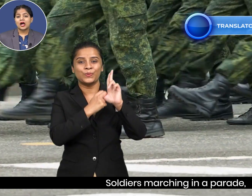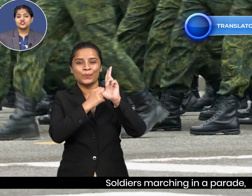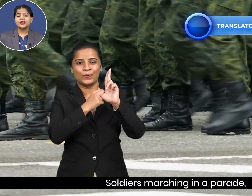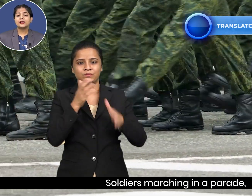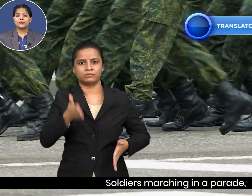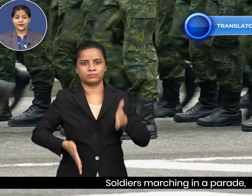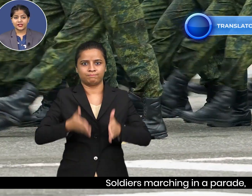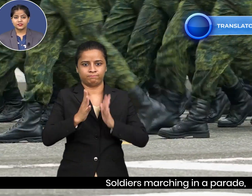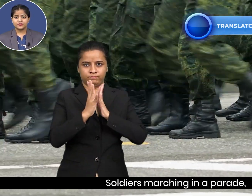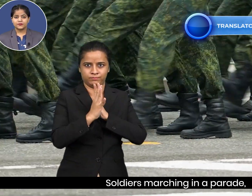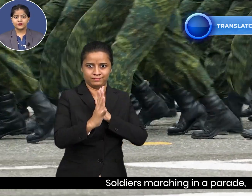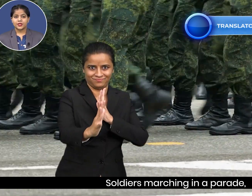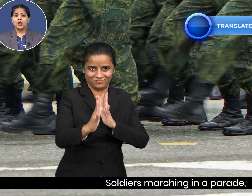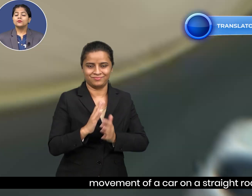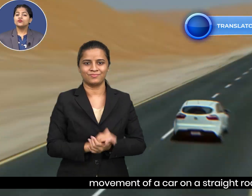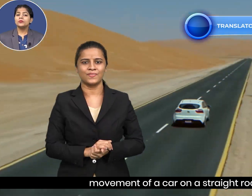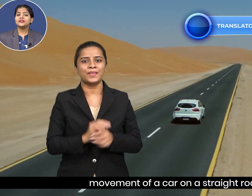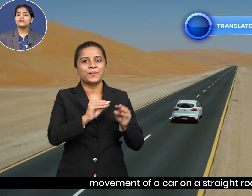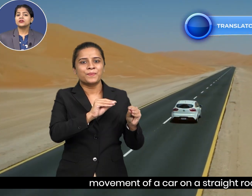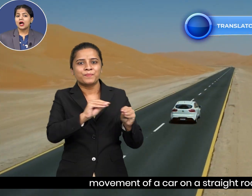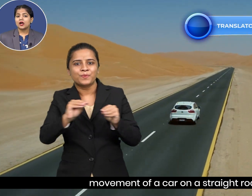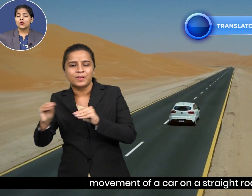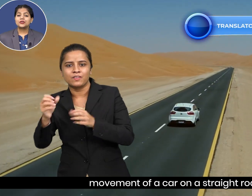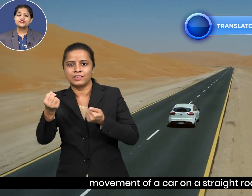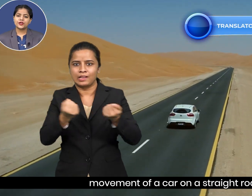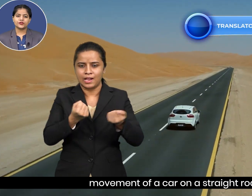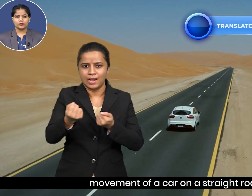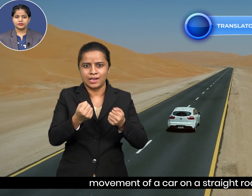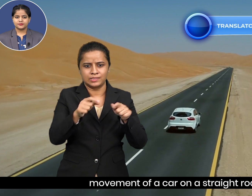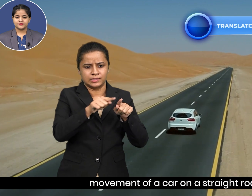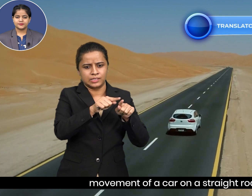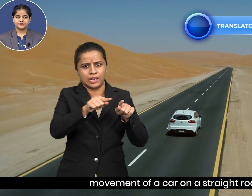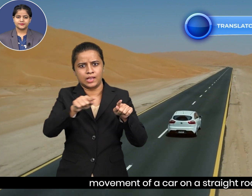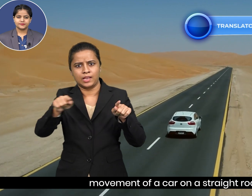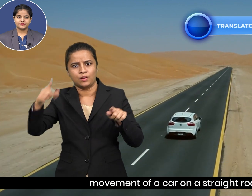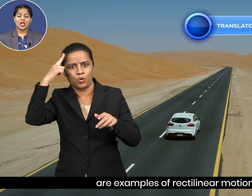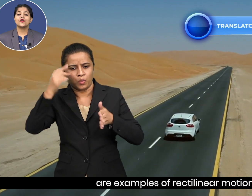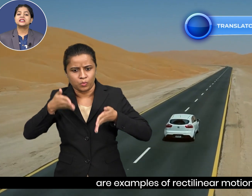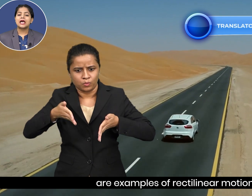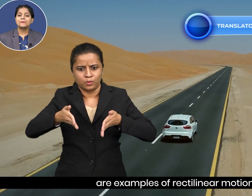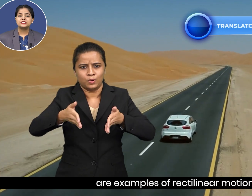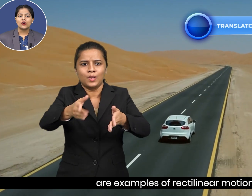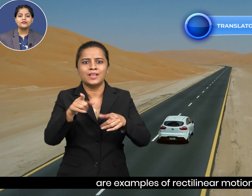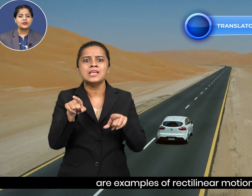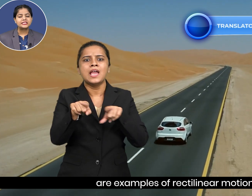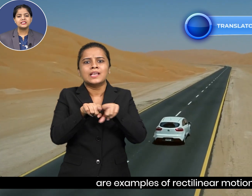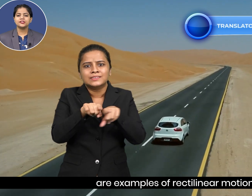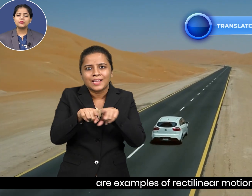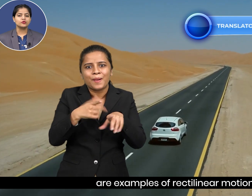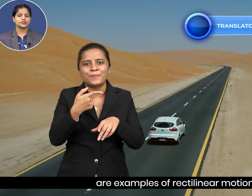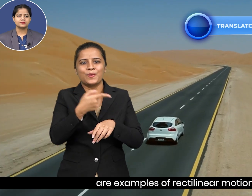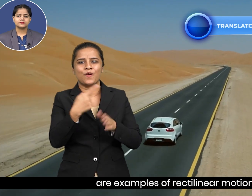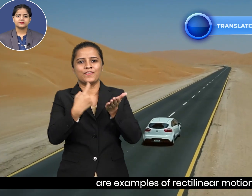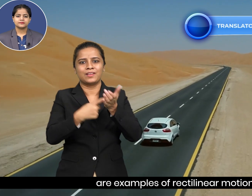Soldiers marching in a parade, movement of a car on a straight road are examples of